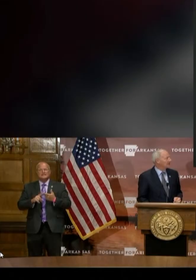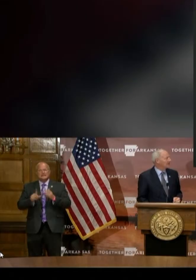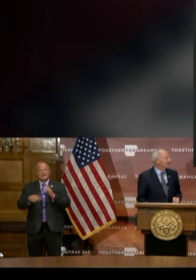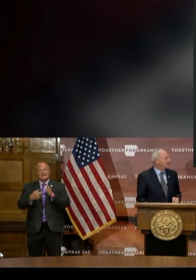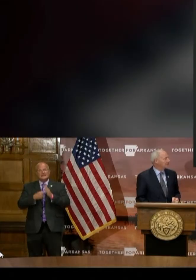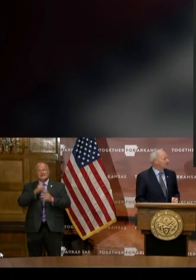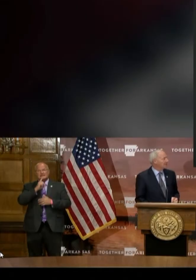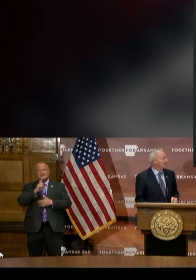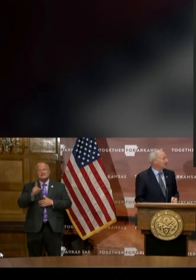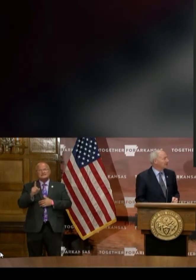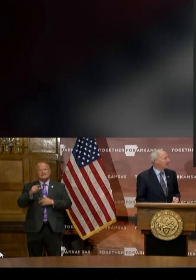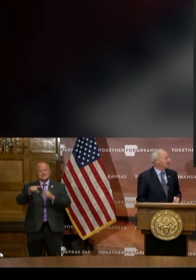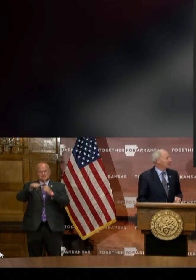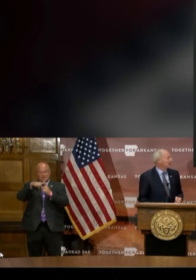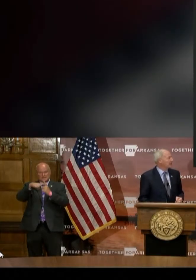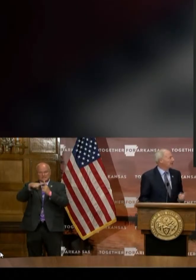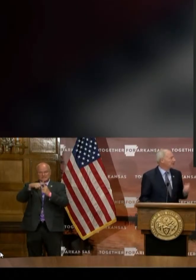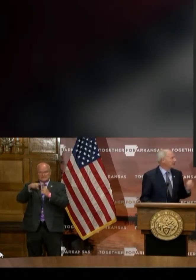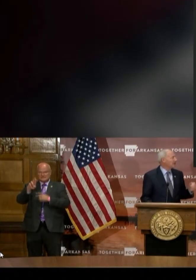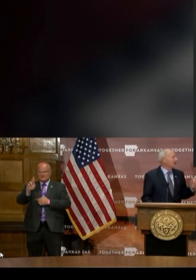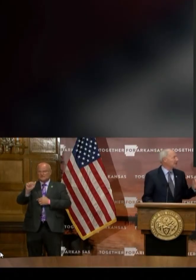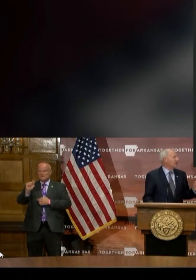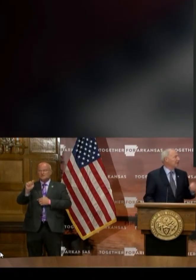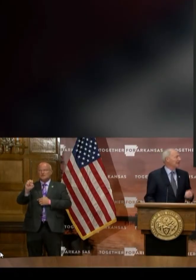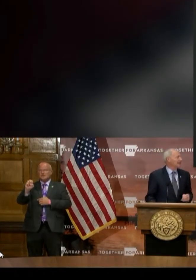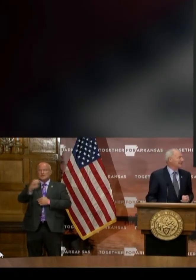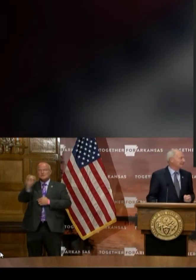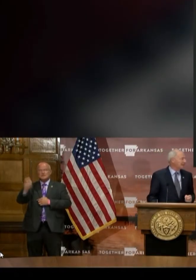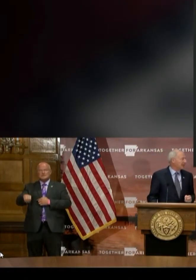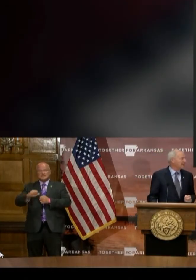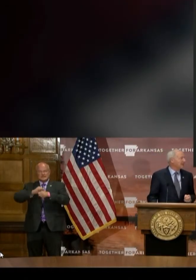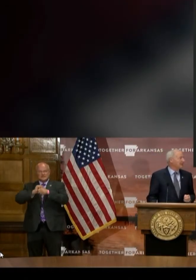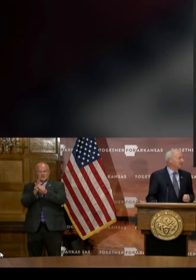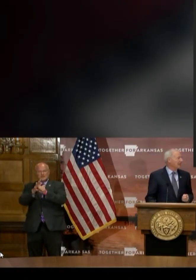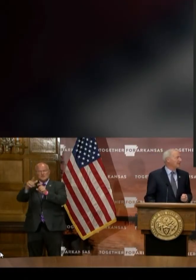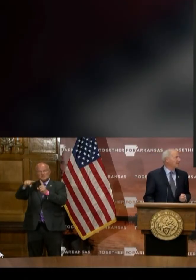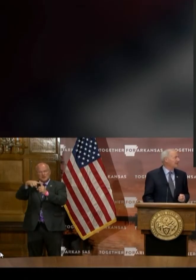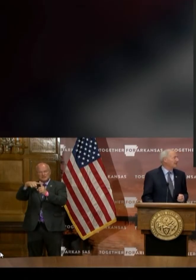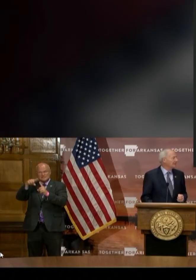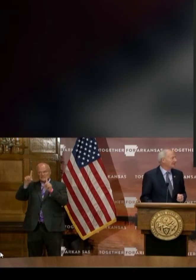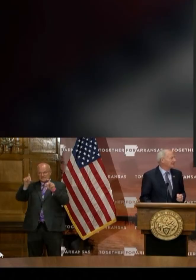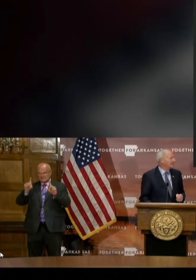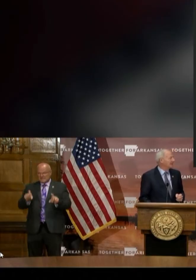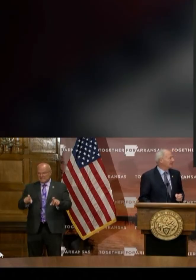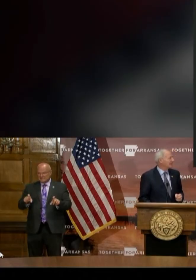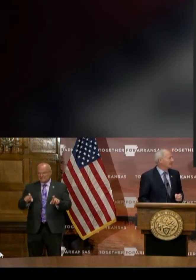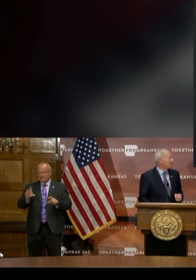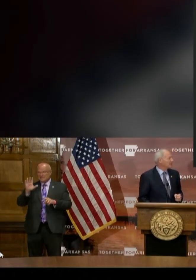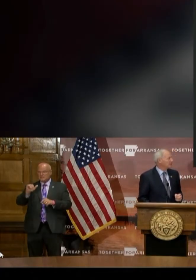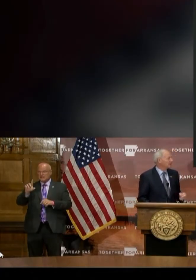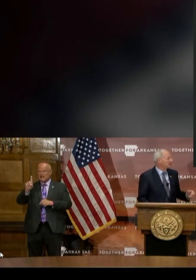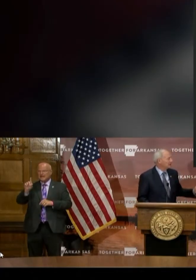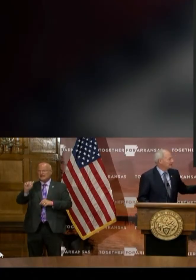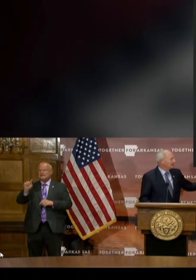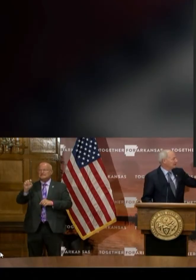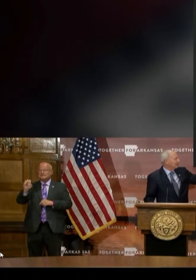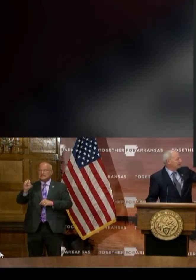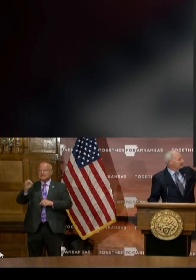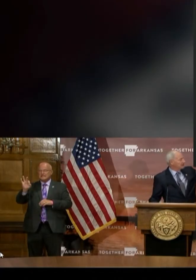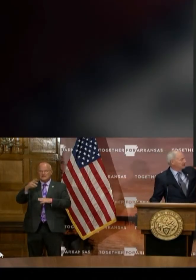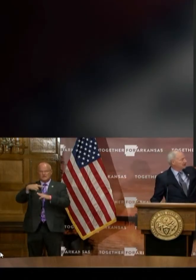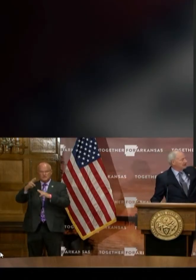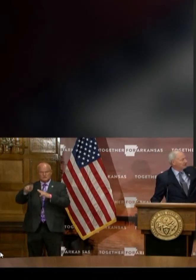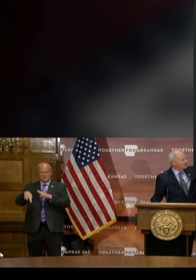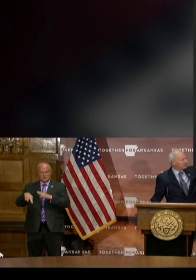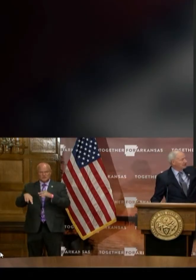this is the positivity rate, the percent of COVID-19 positive tests by date of result. Here again